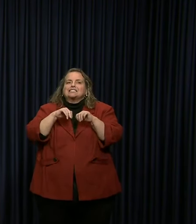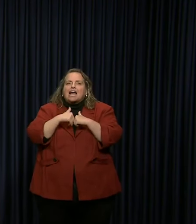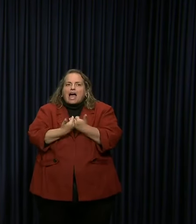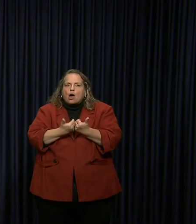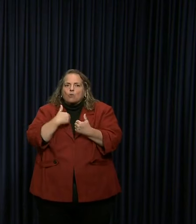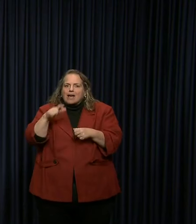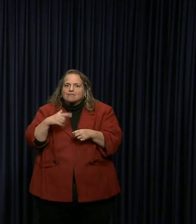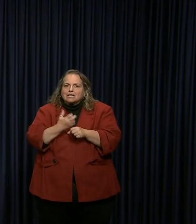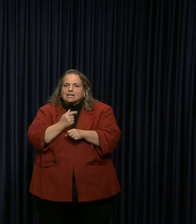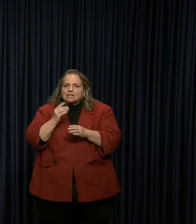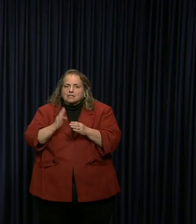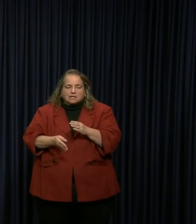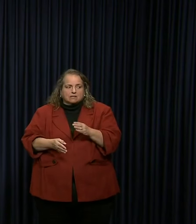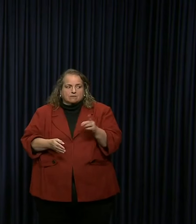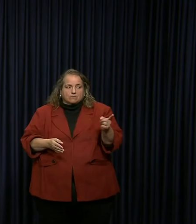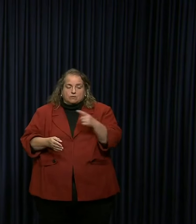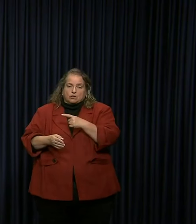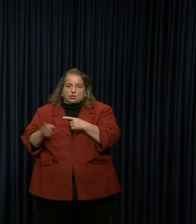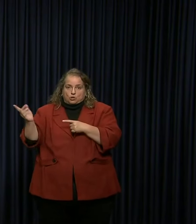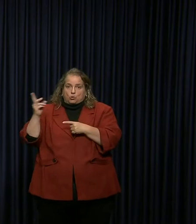thing done.